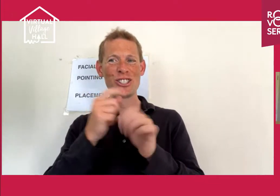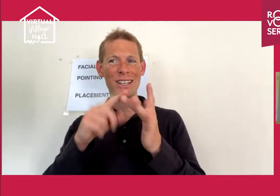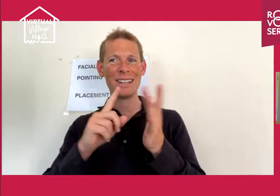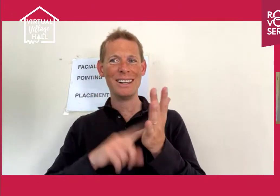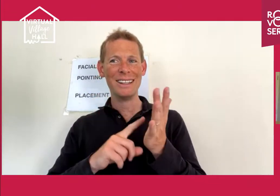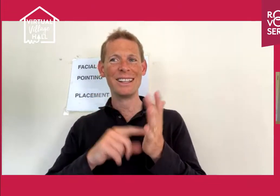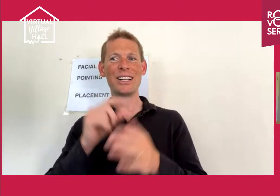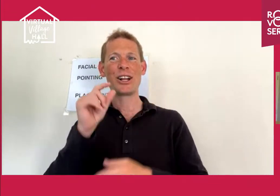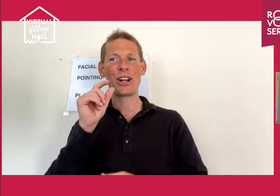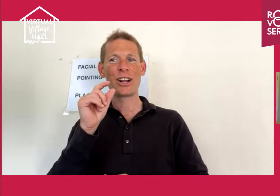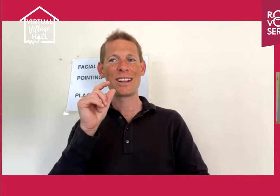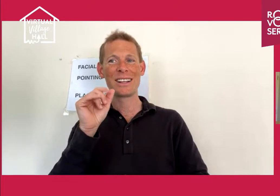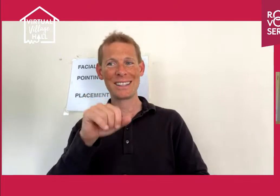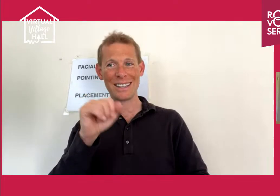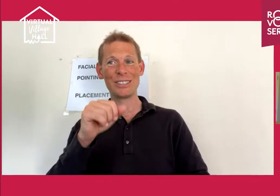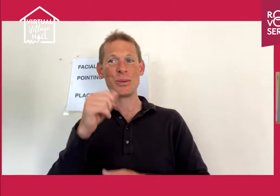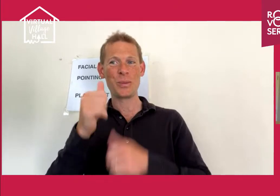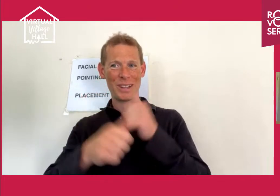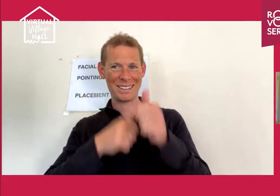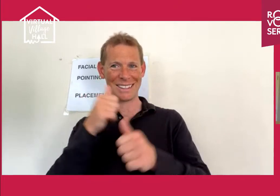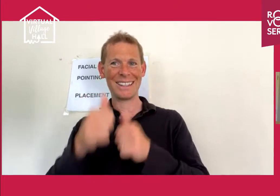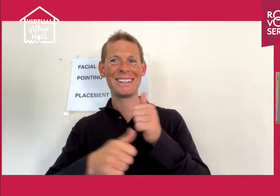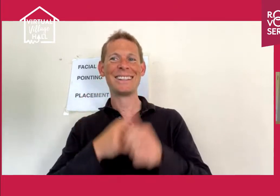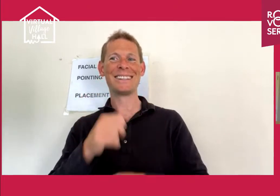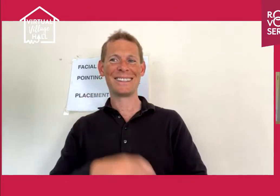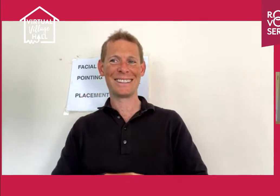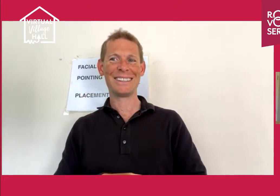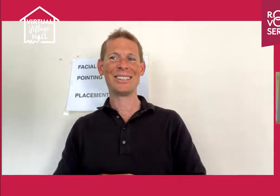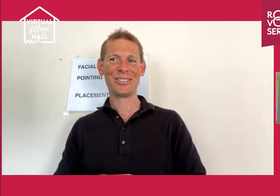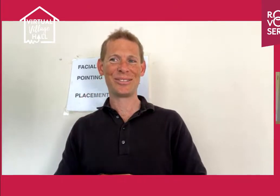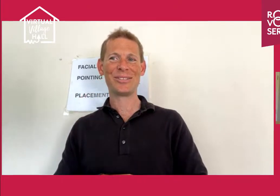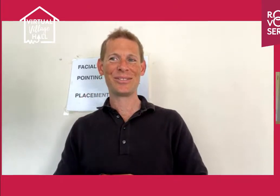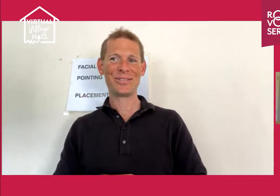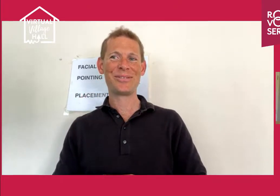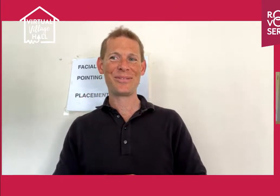I think, as well. Jill, you're close. Yes, you got it. Well done.